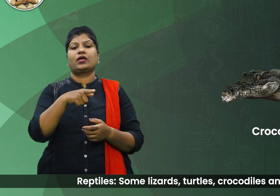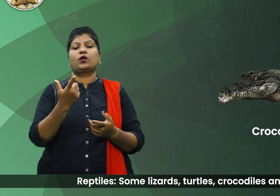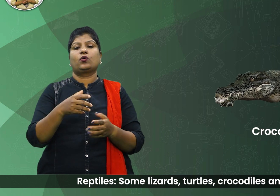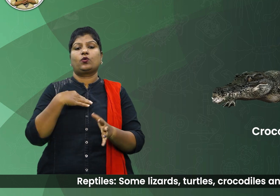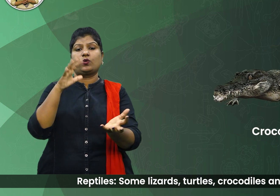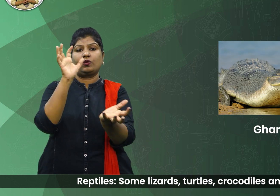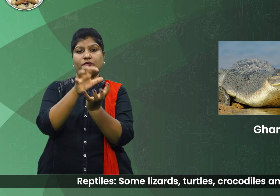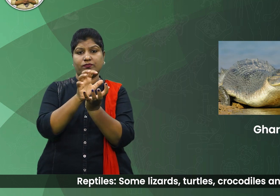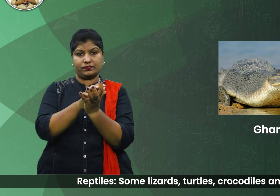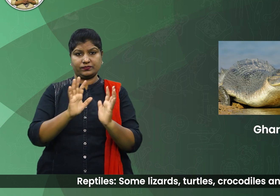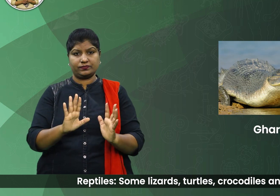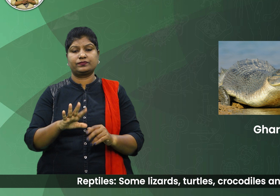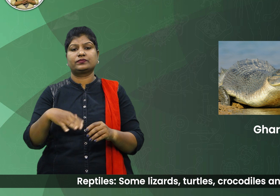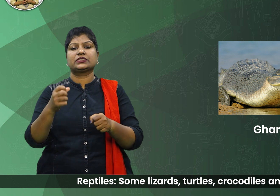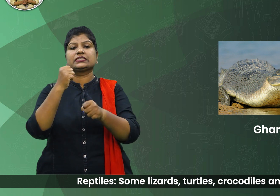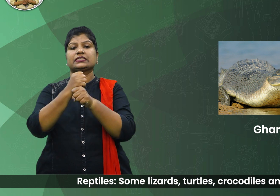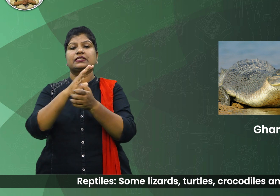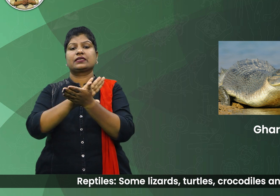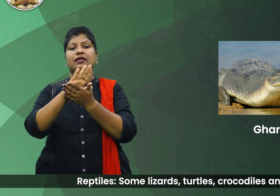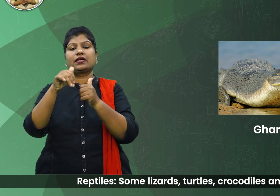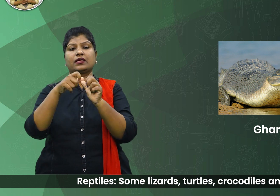And ghariyas